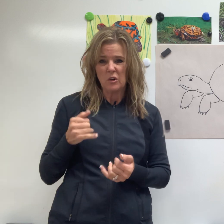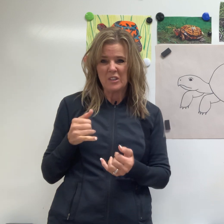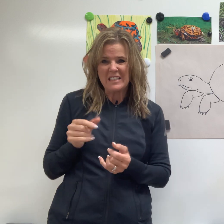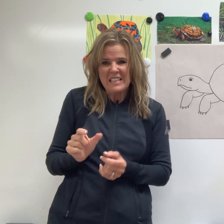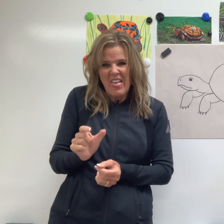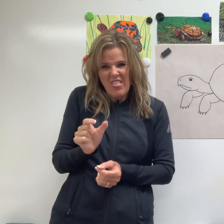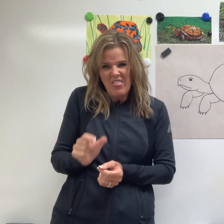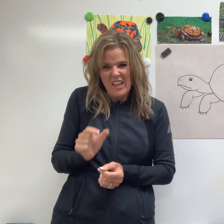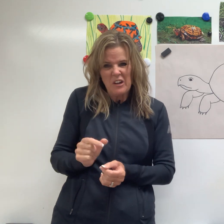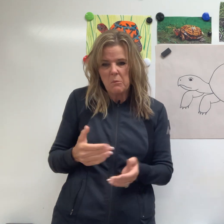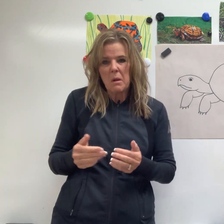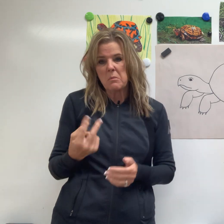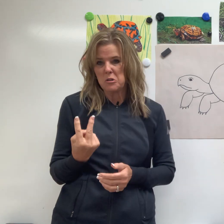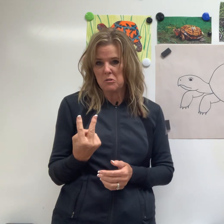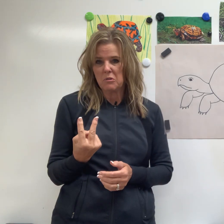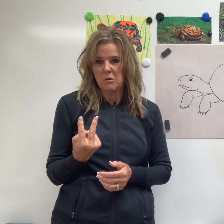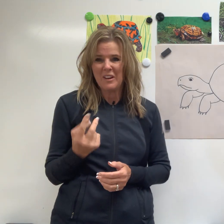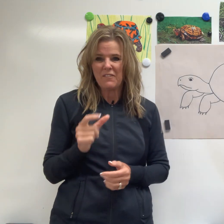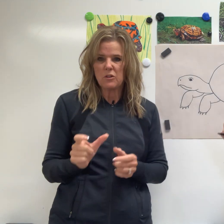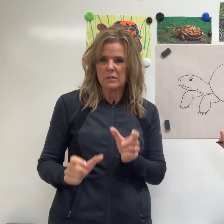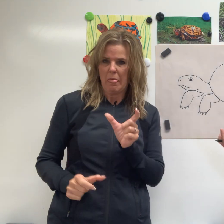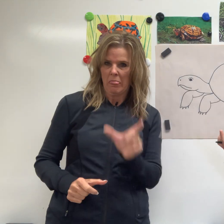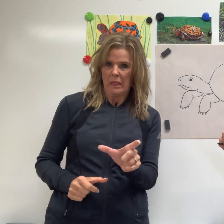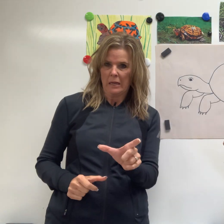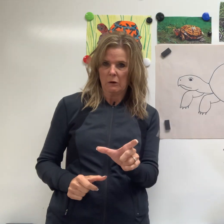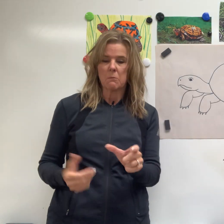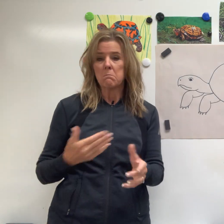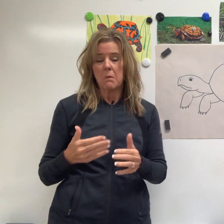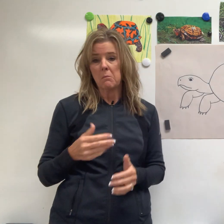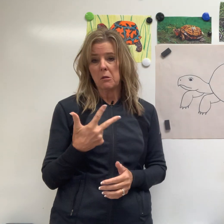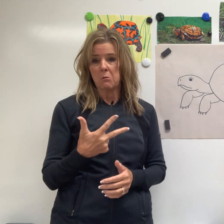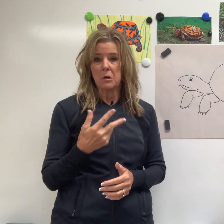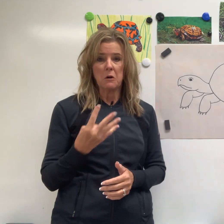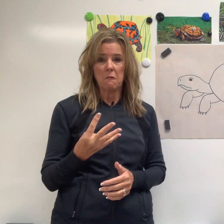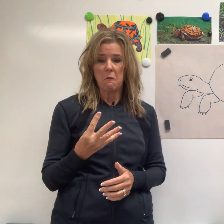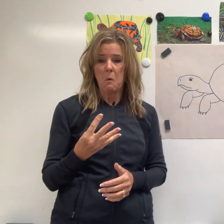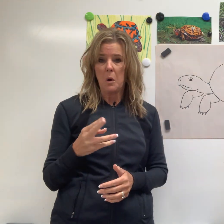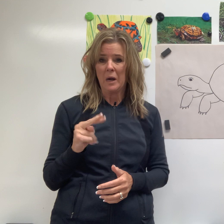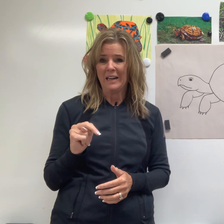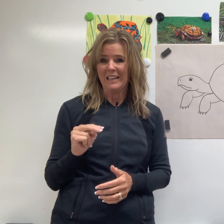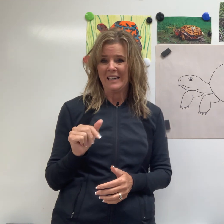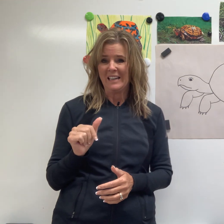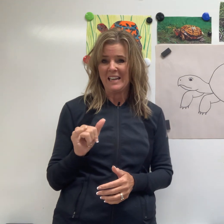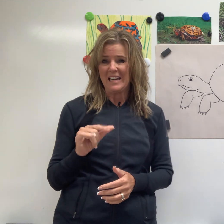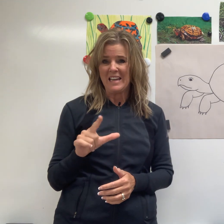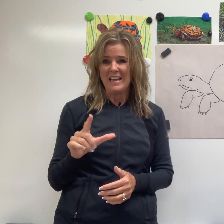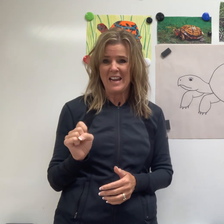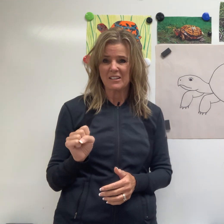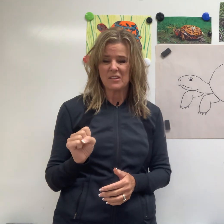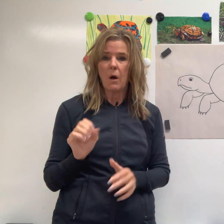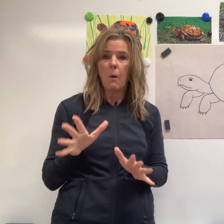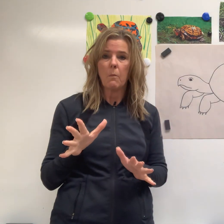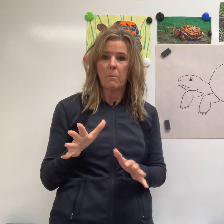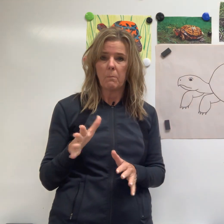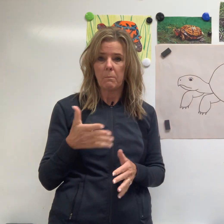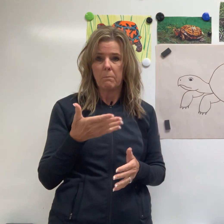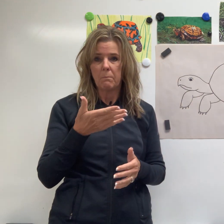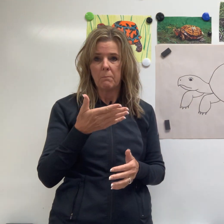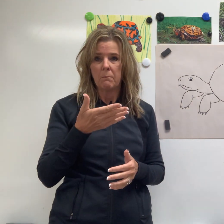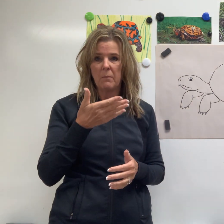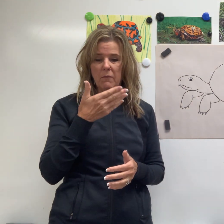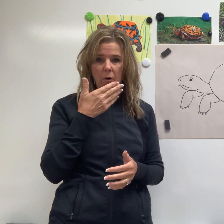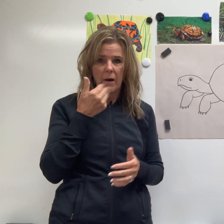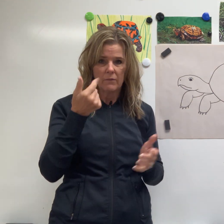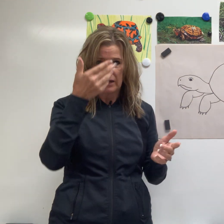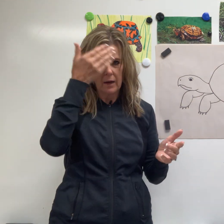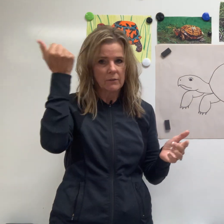have room for a couple. If yours is wider, you might have room for 3 or 4. It's up to you. Oh, and before I forget, the